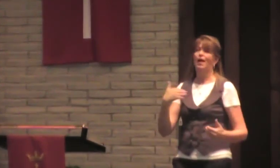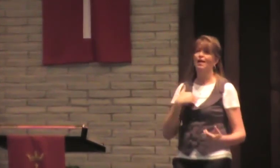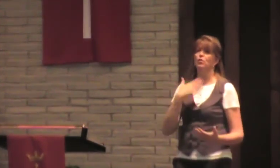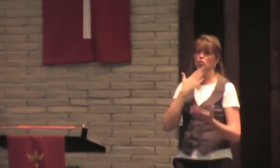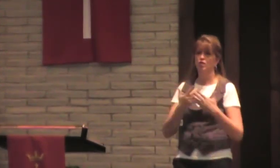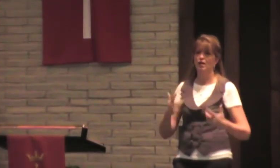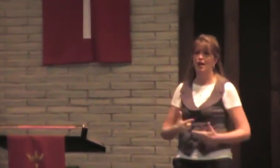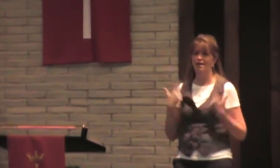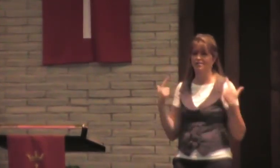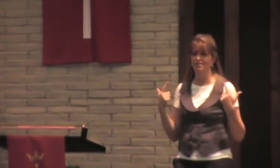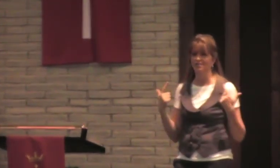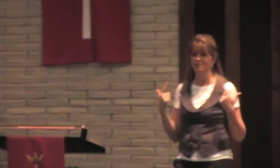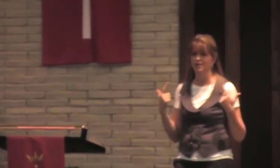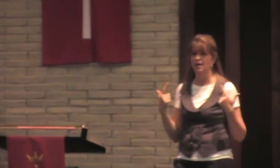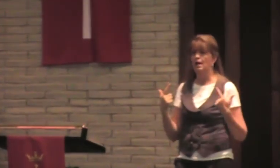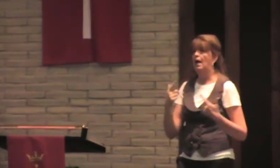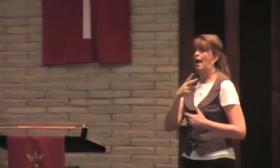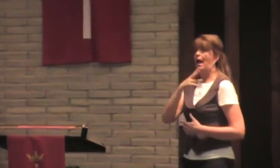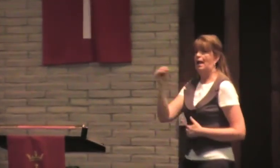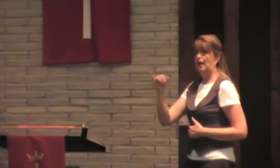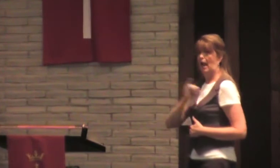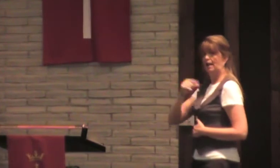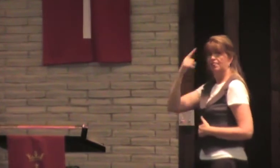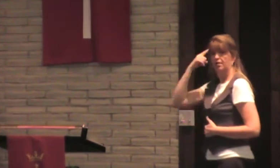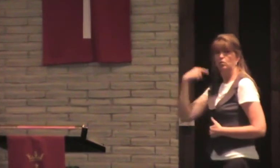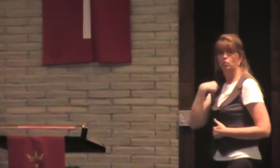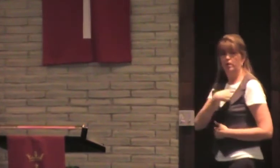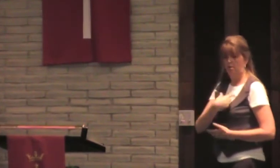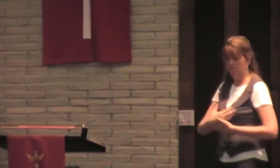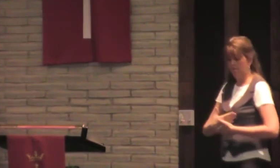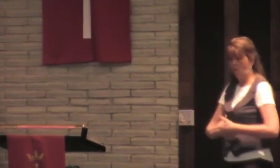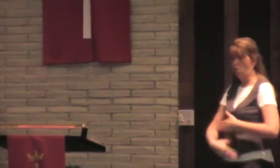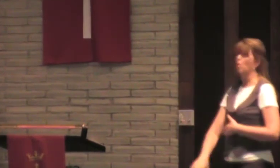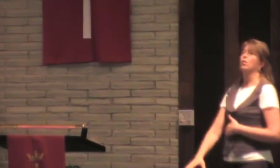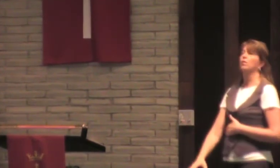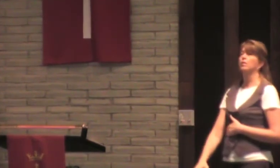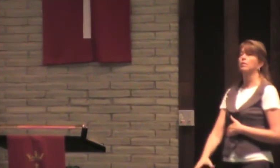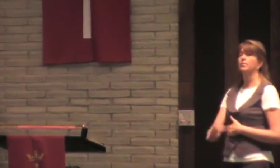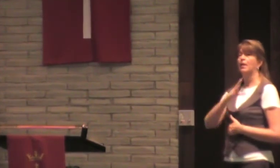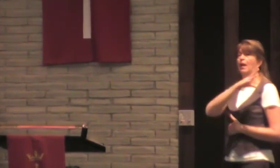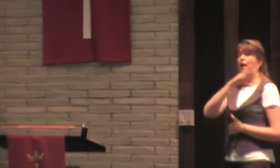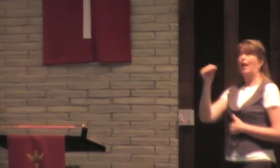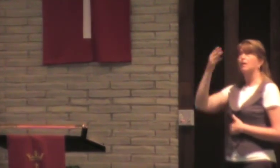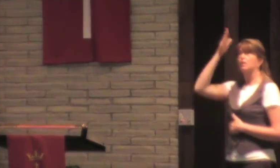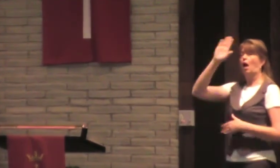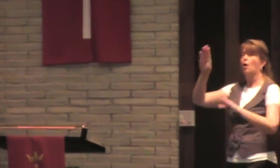for us. And he wants you to have a good life. And I think